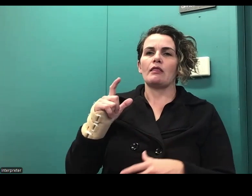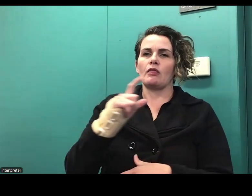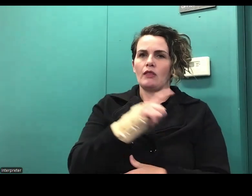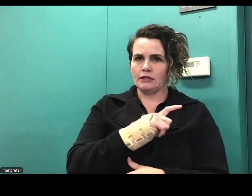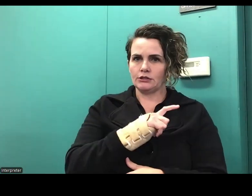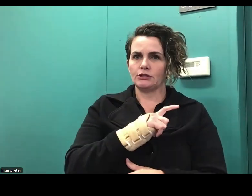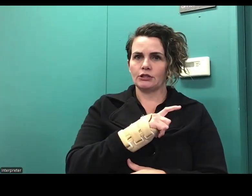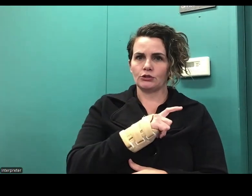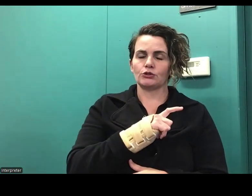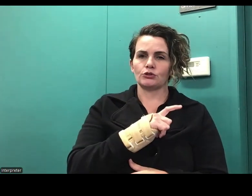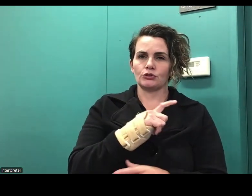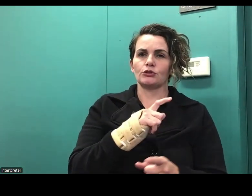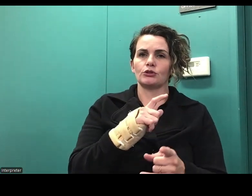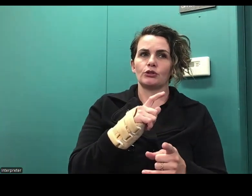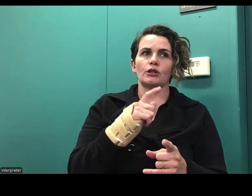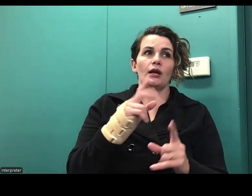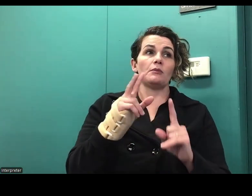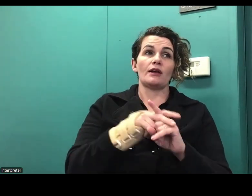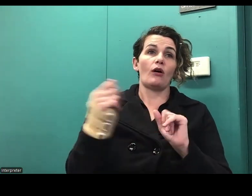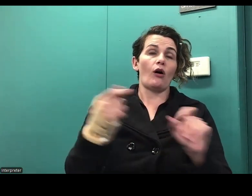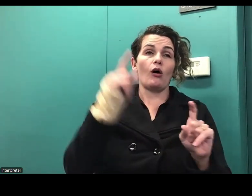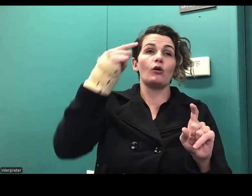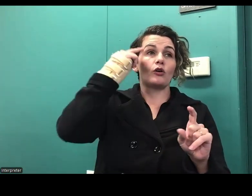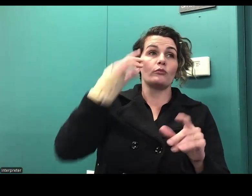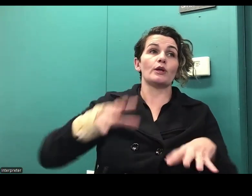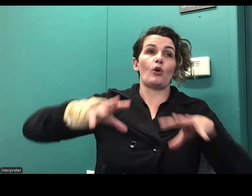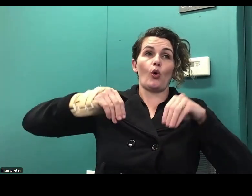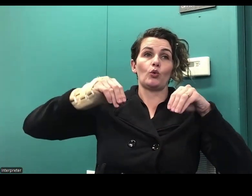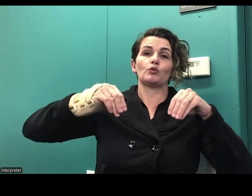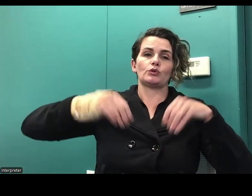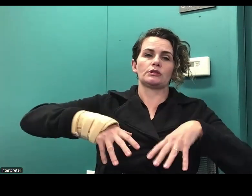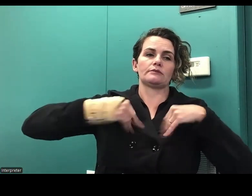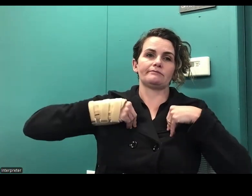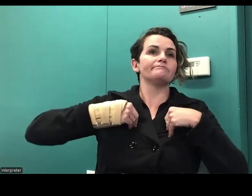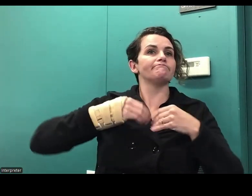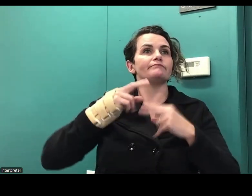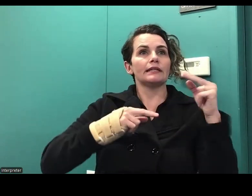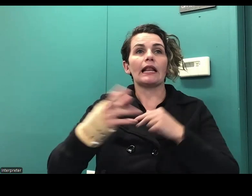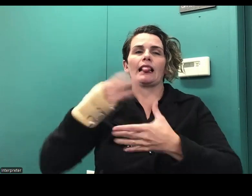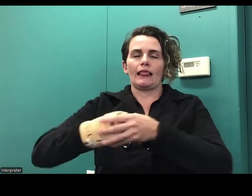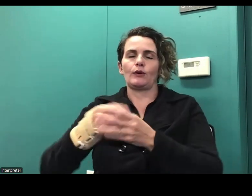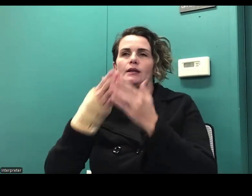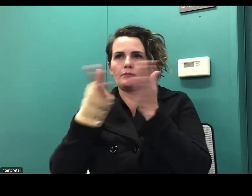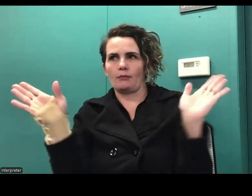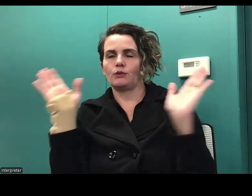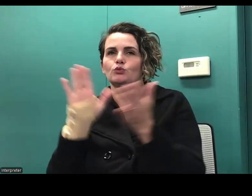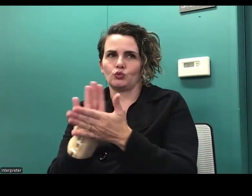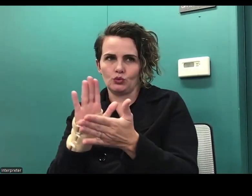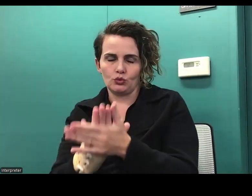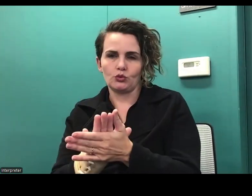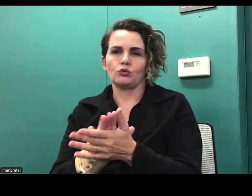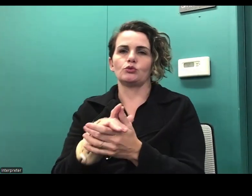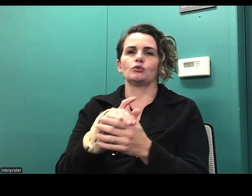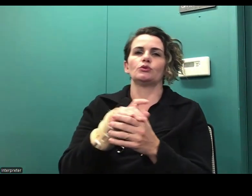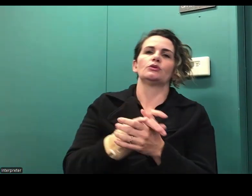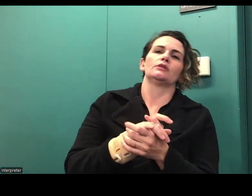I said it applies to all government-owned facilities, including public schools, regulating the sex designation, restrooms, changing rooms, or